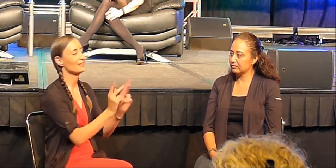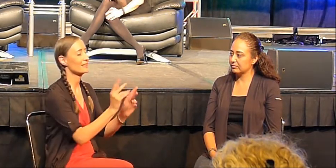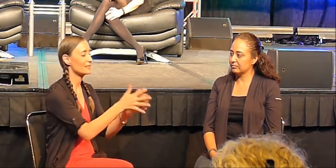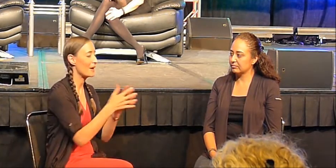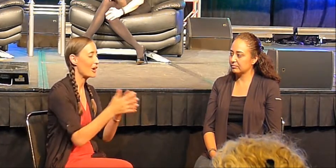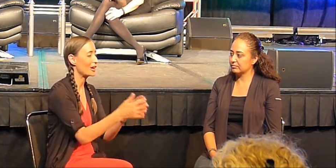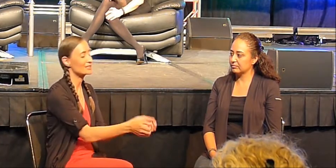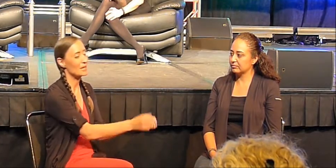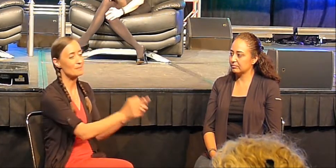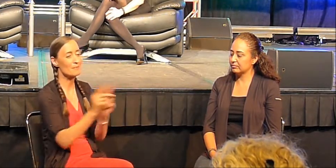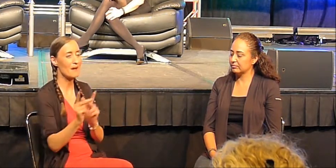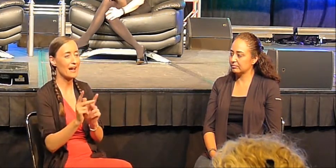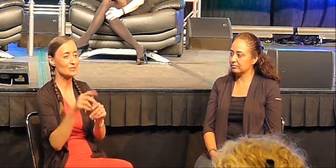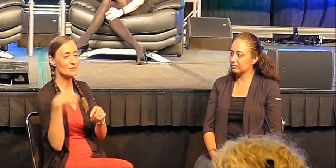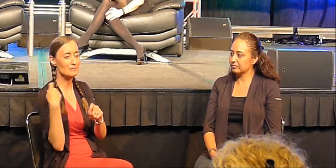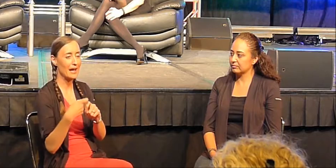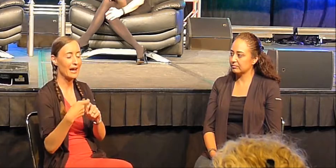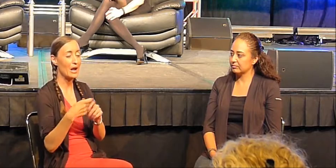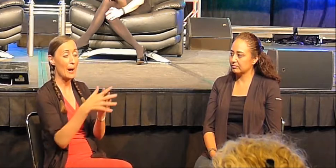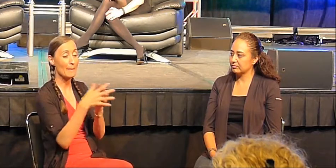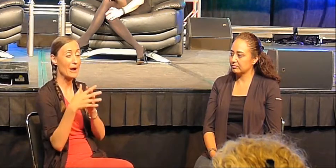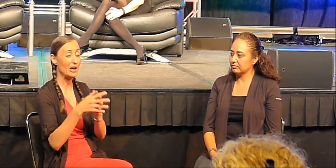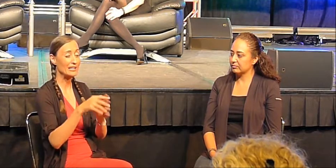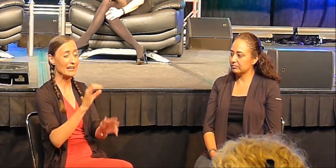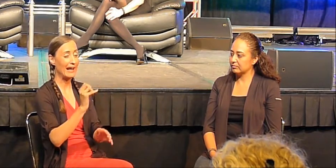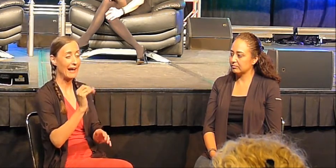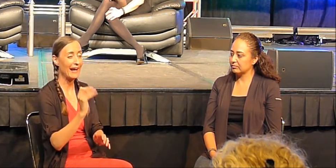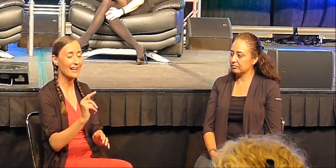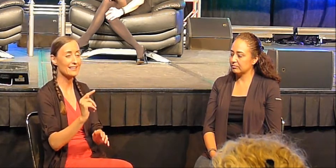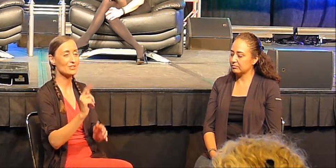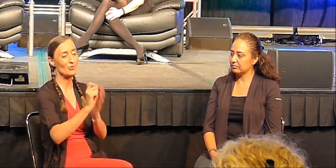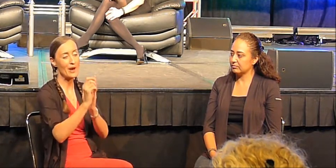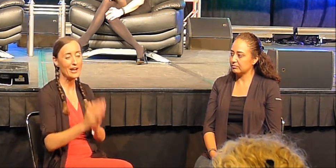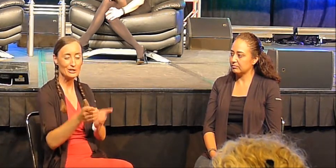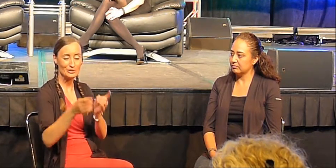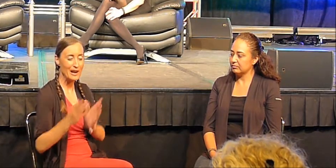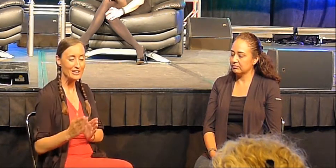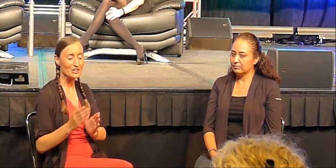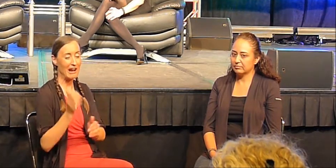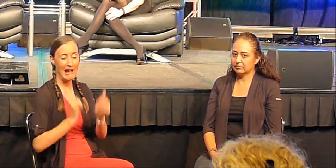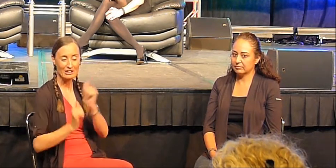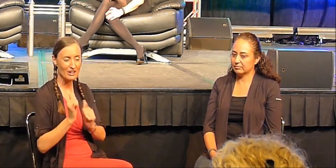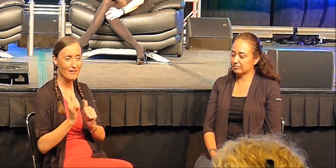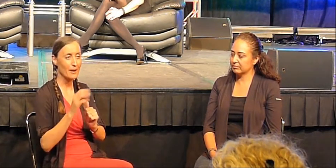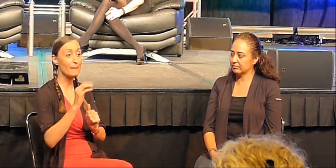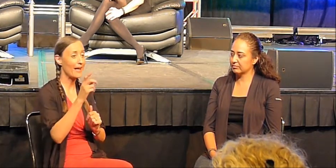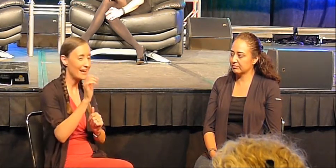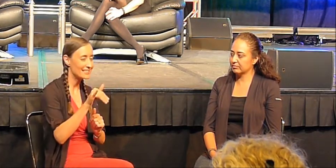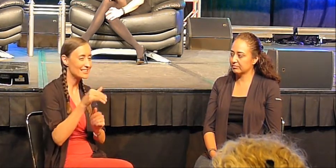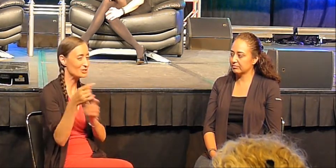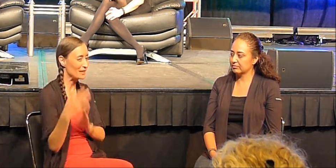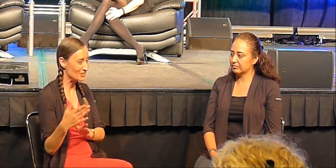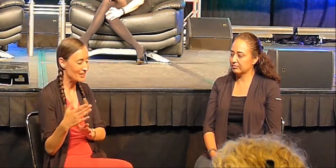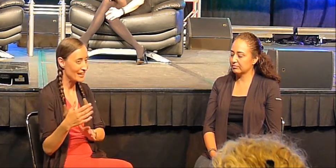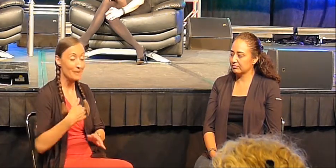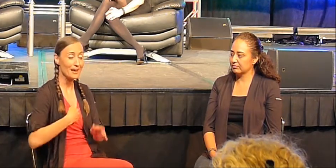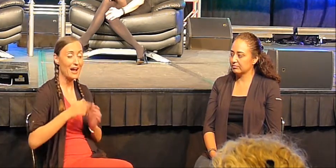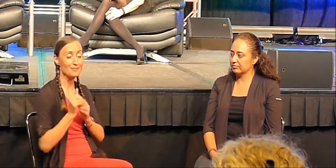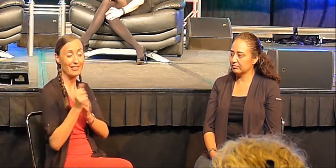American director, an American writer played by Mandy, and an American actor, leading man, played by yours truly.